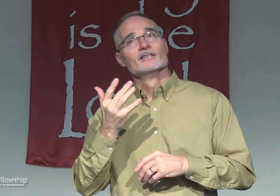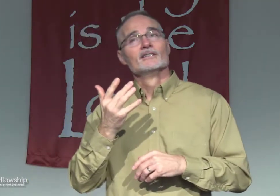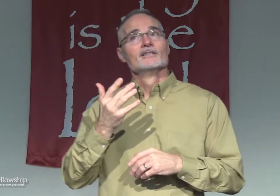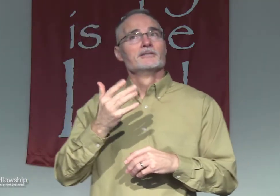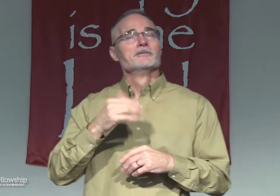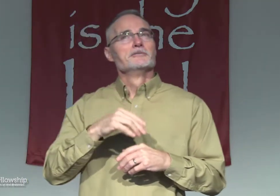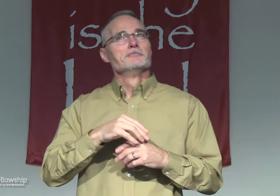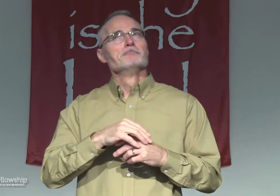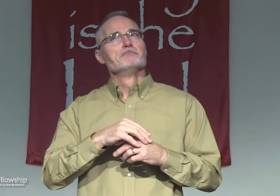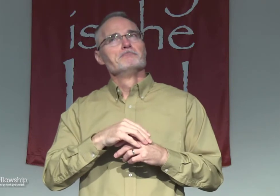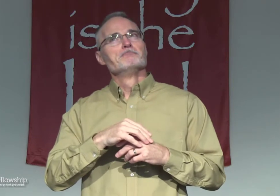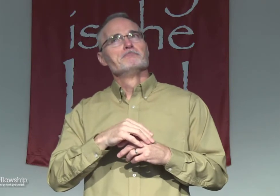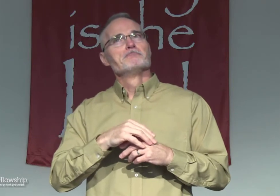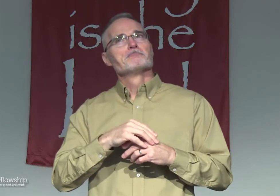5,